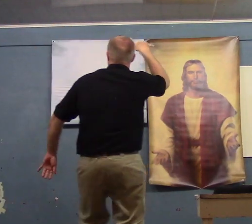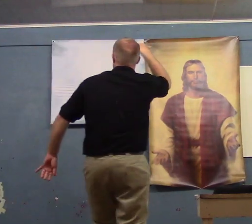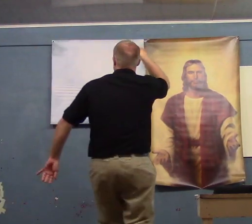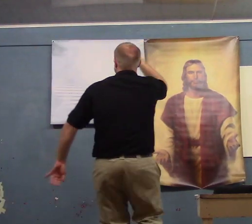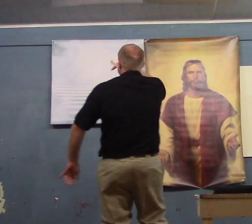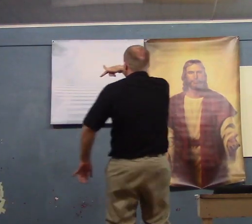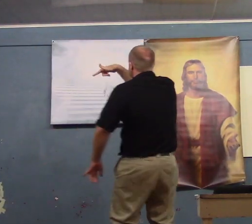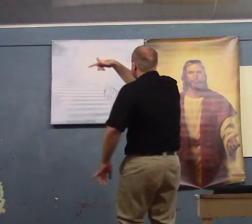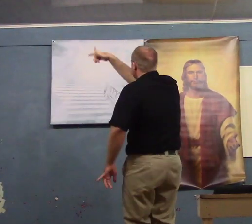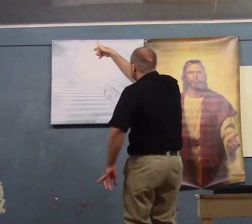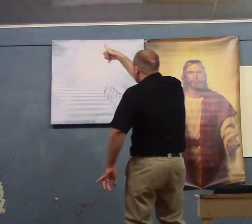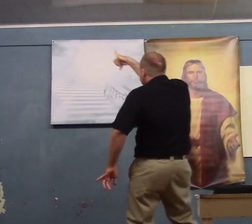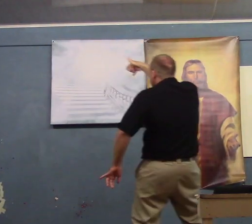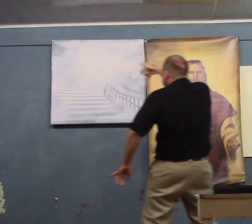And you're going to fly to heaven.